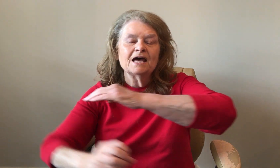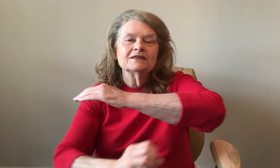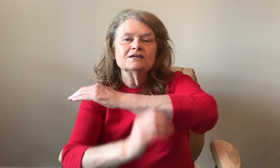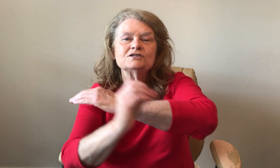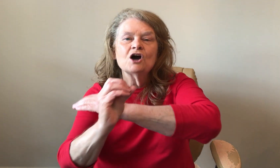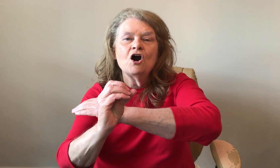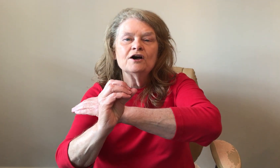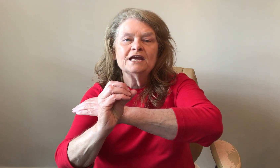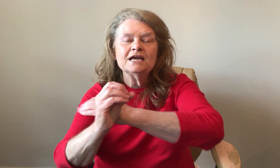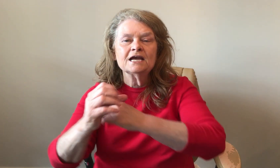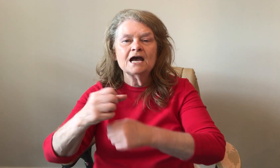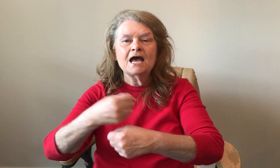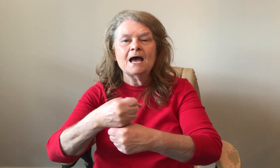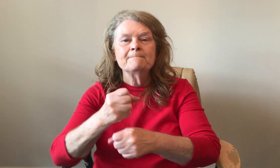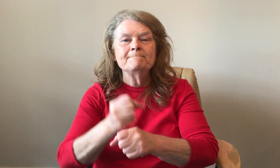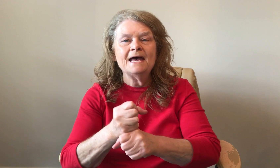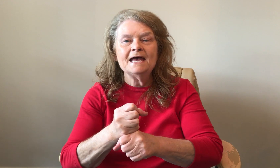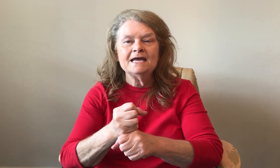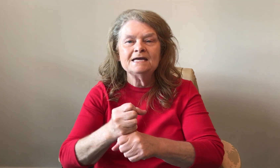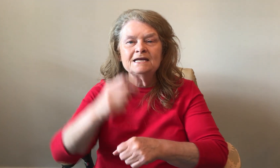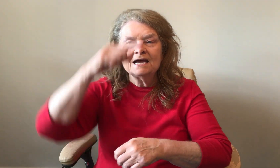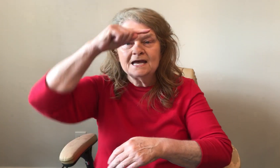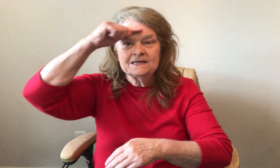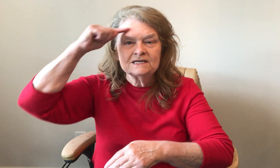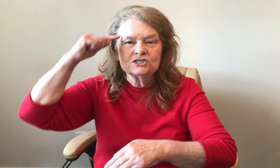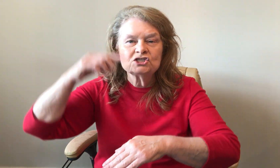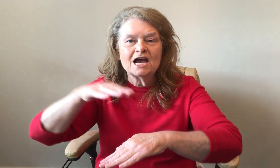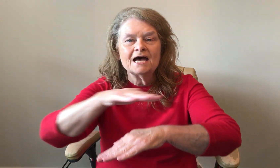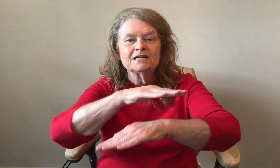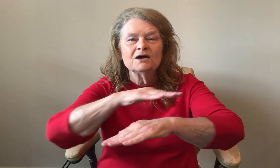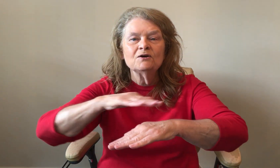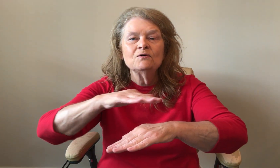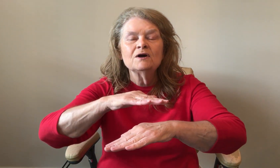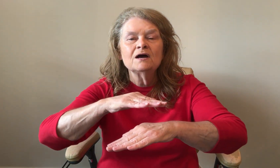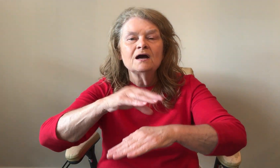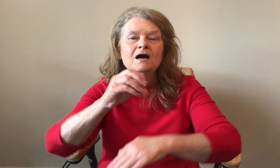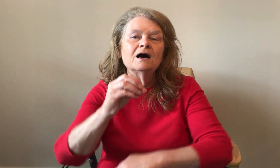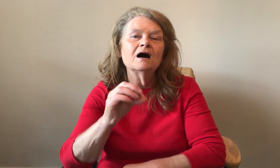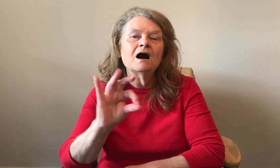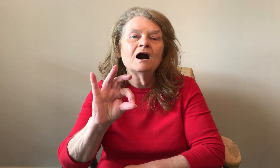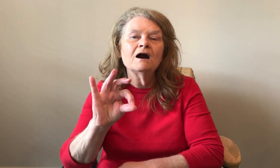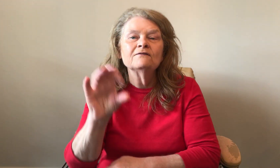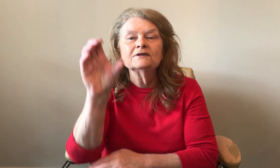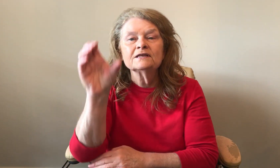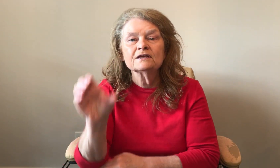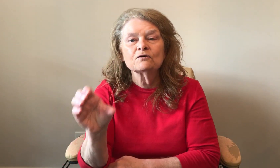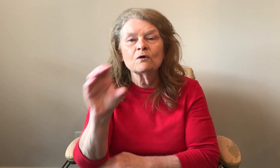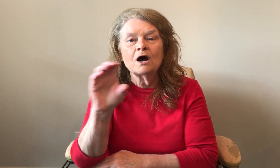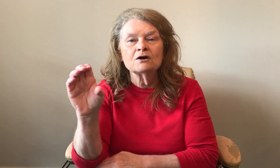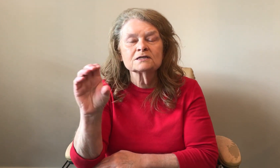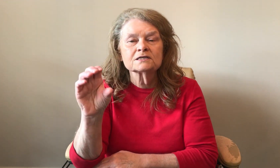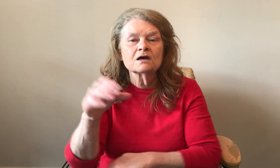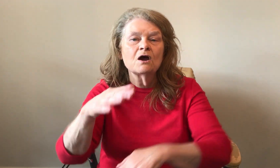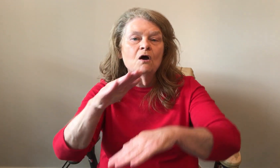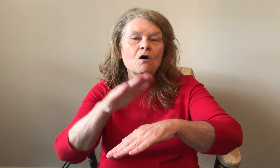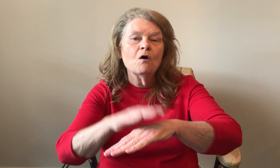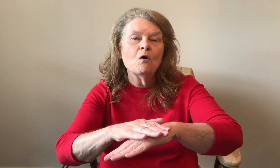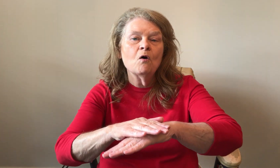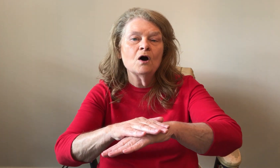The dawning made the shadow of the cross